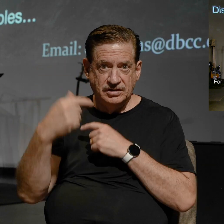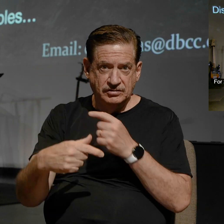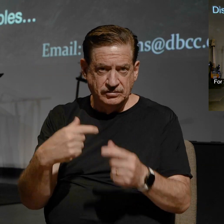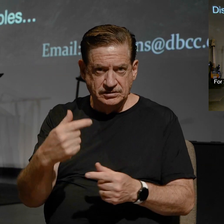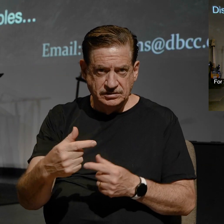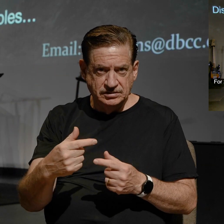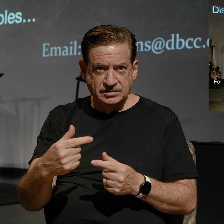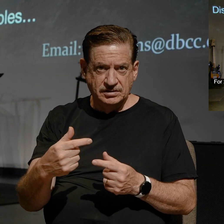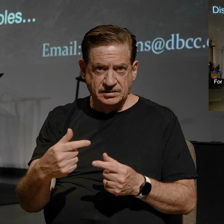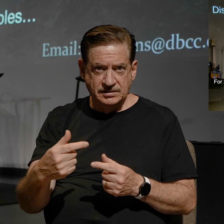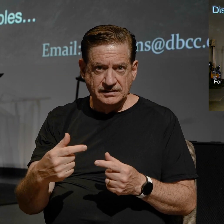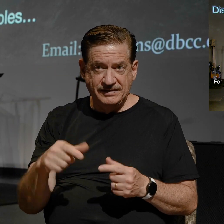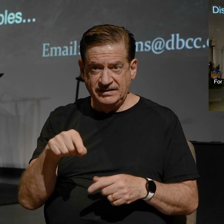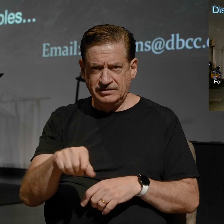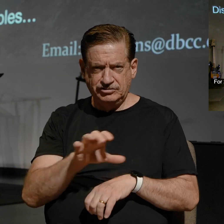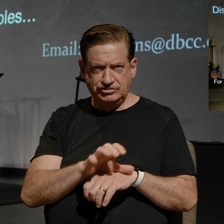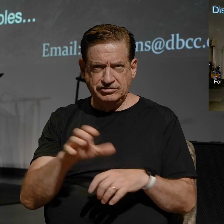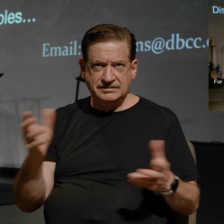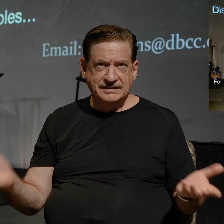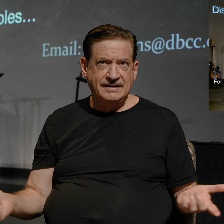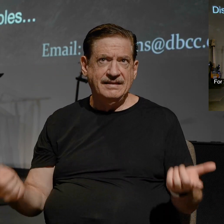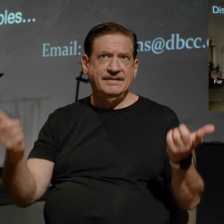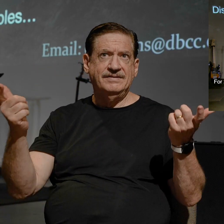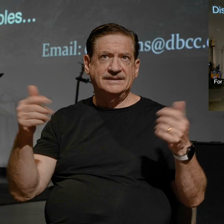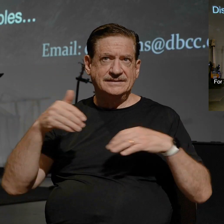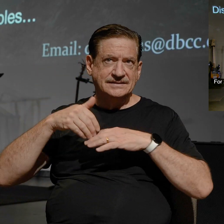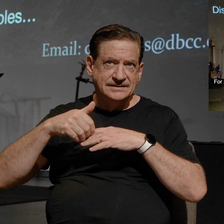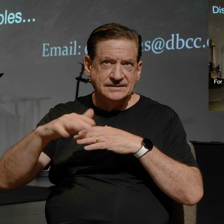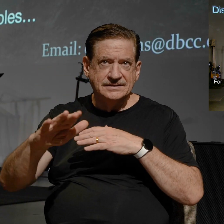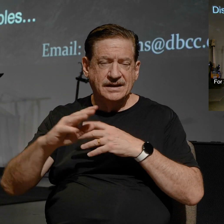are lifting this church up and sending it out into the world.